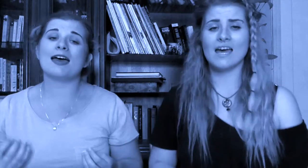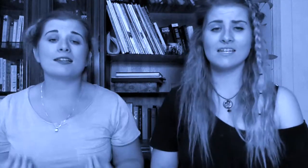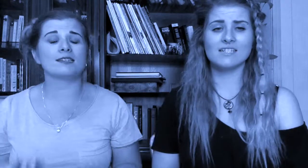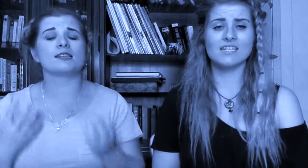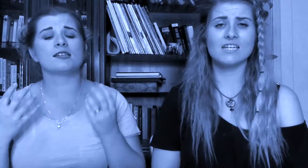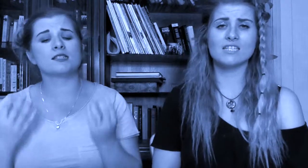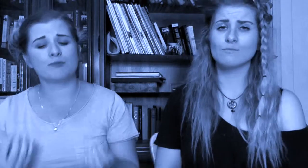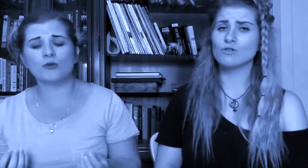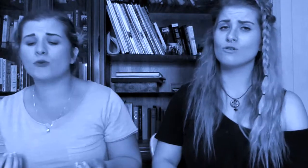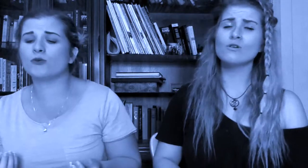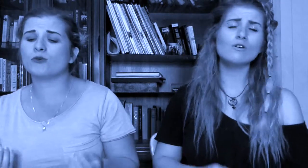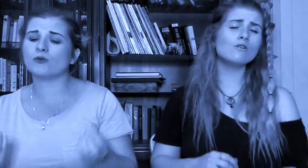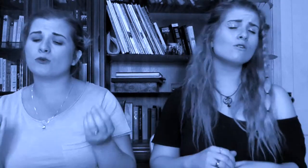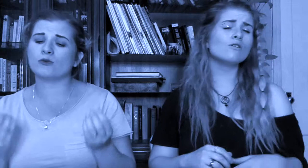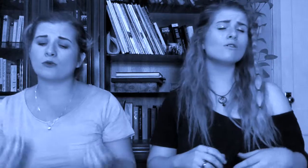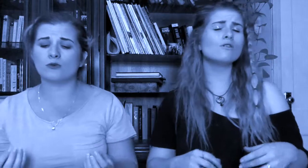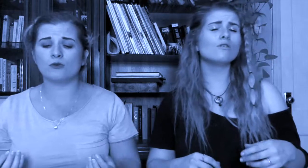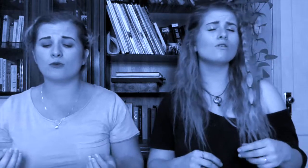And it's